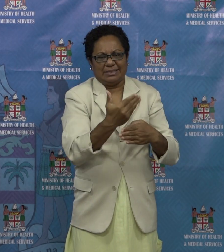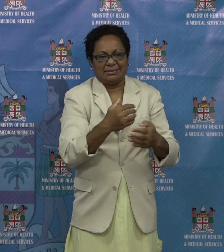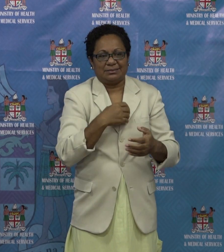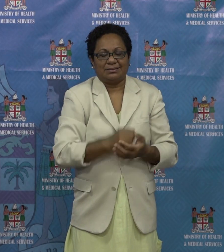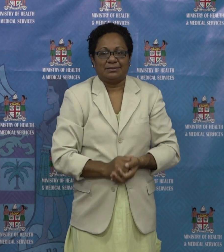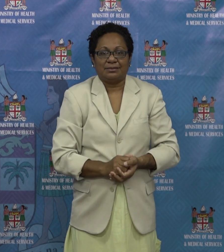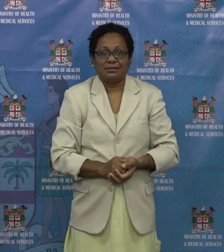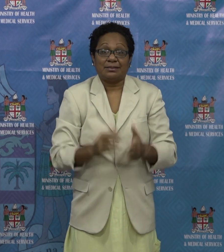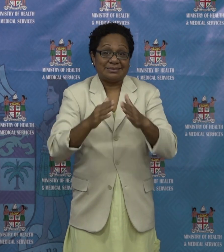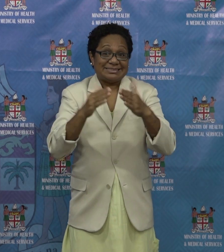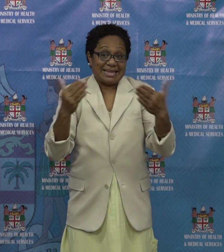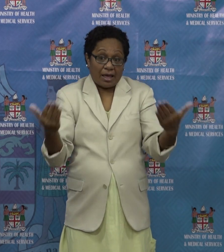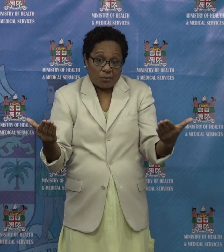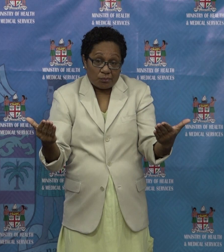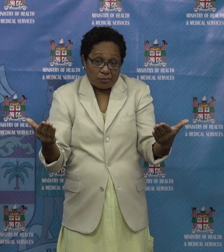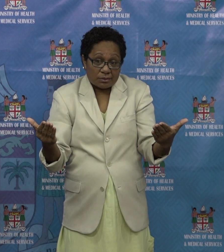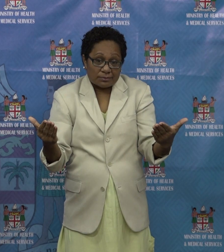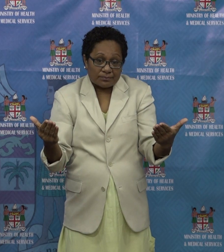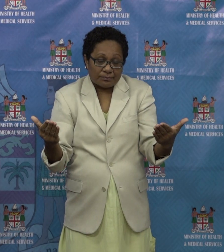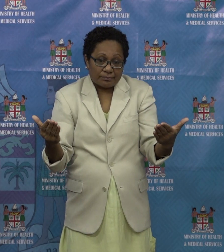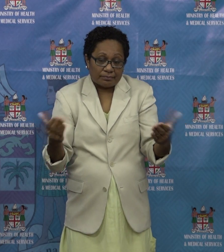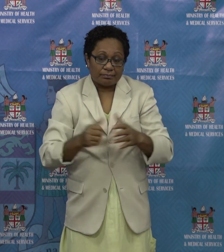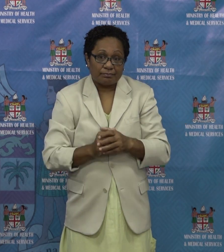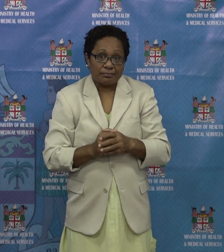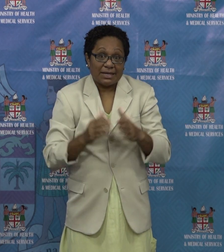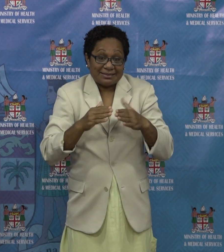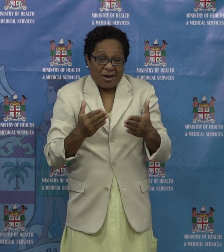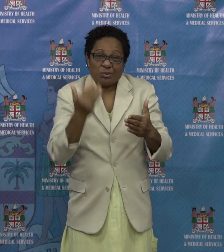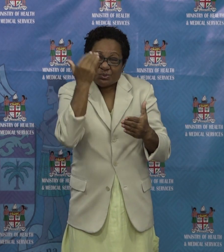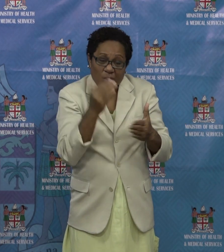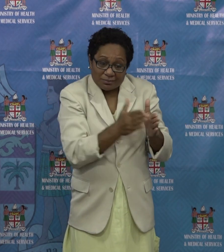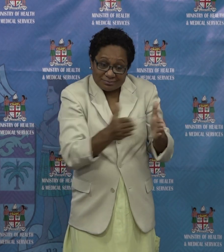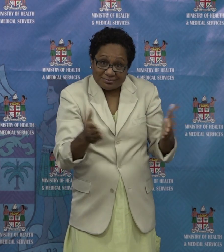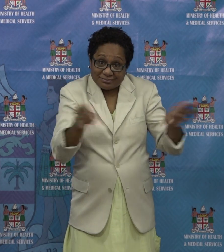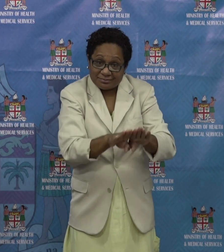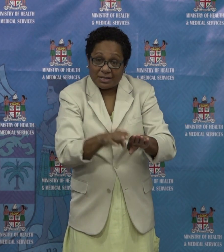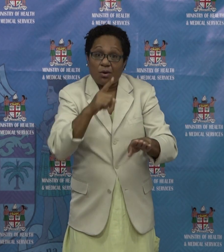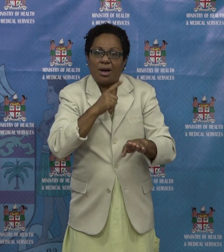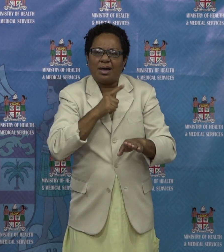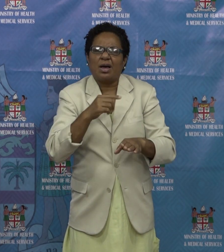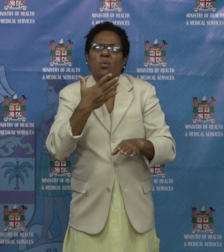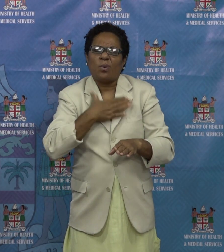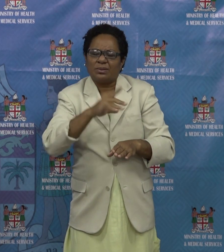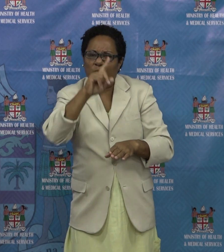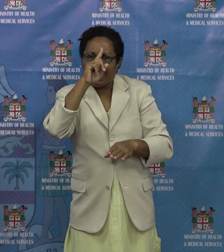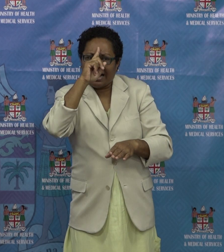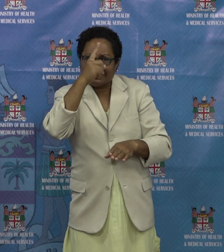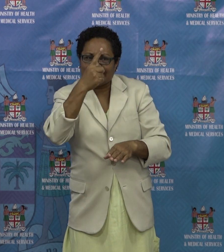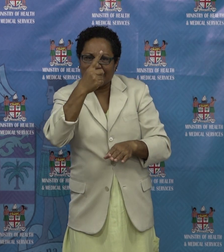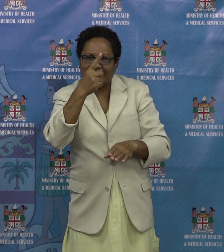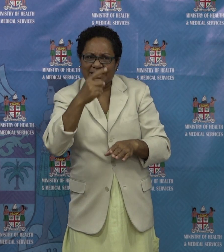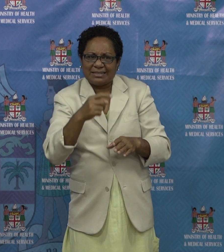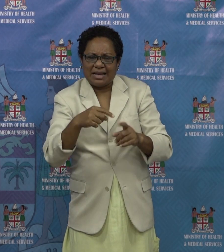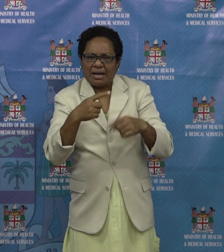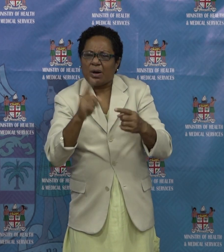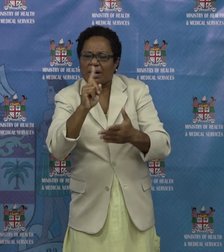At the moment, we are doing this one so that we can actually understand a little bit more the characteristics of